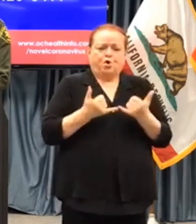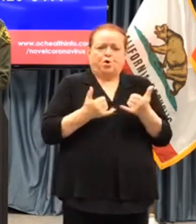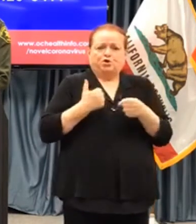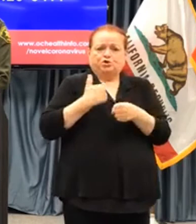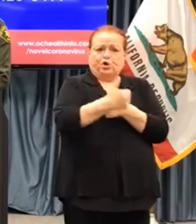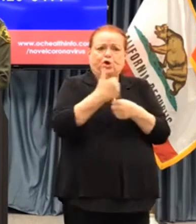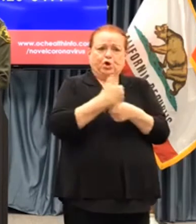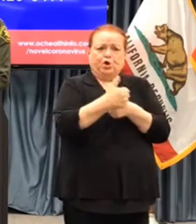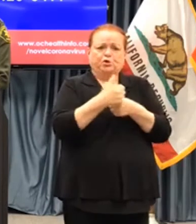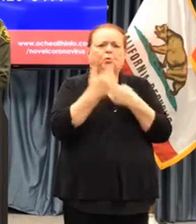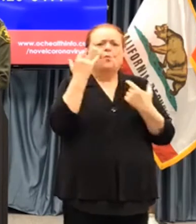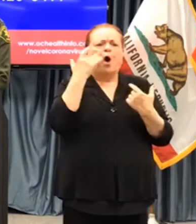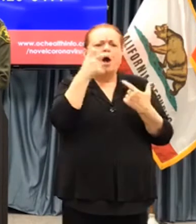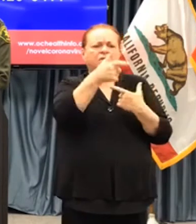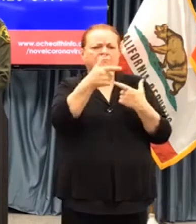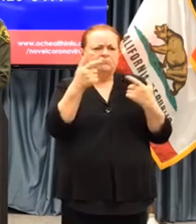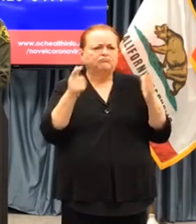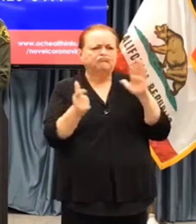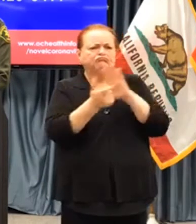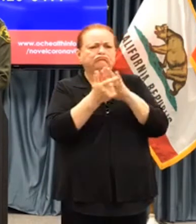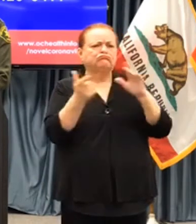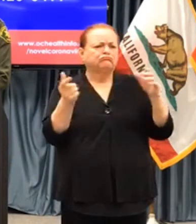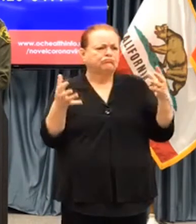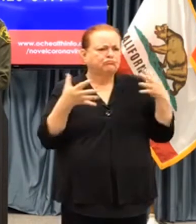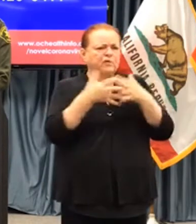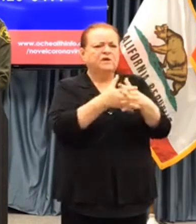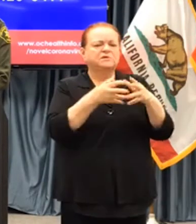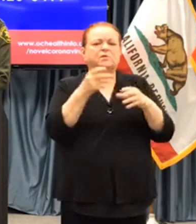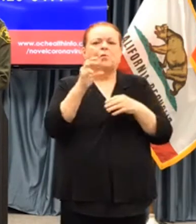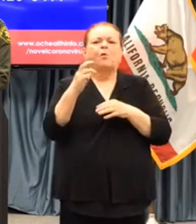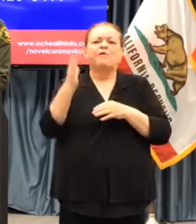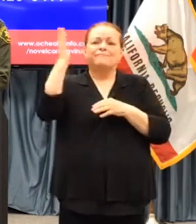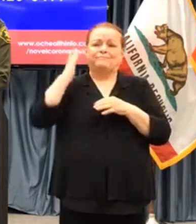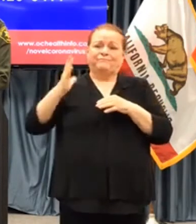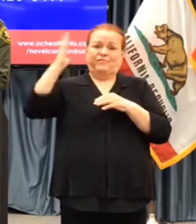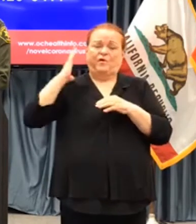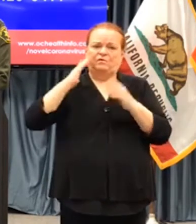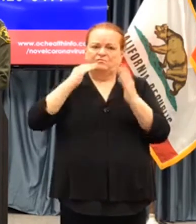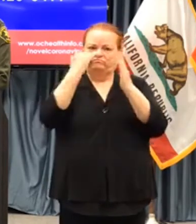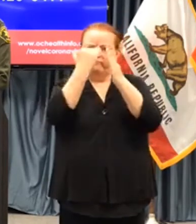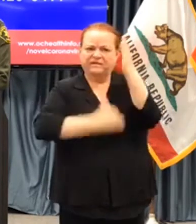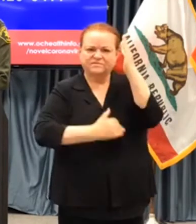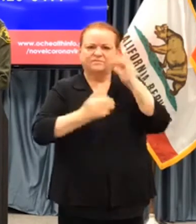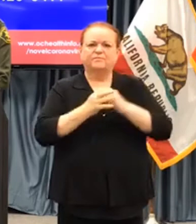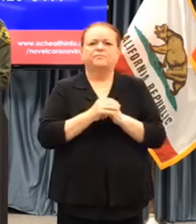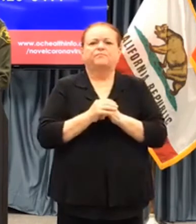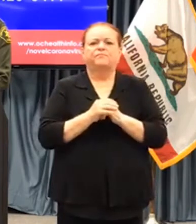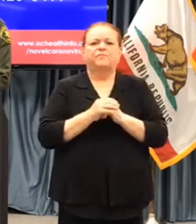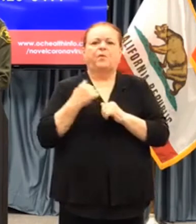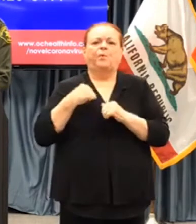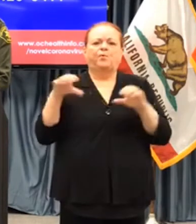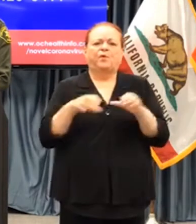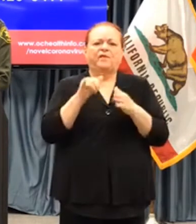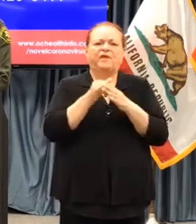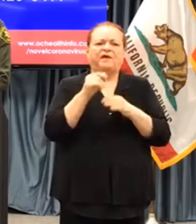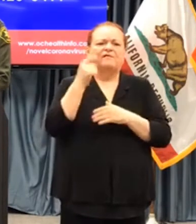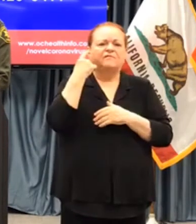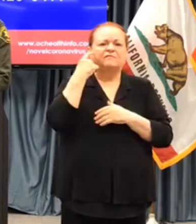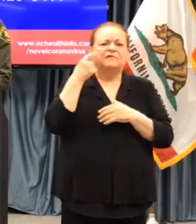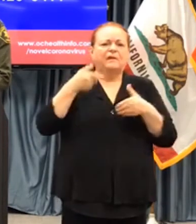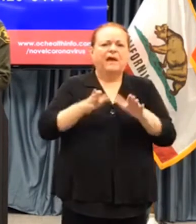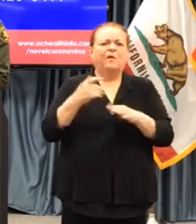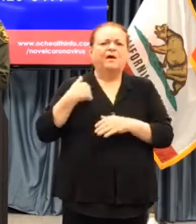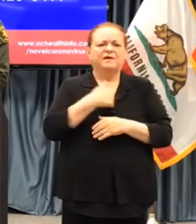offenders who are already nearing the end of their sentences is being done to create necessary capacity, allowing